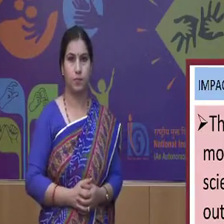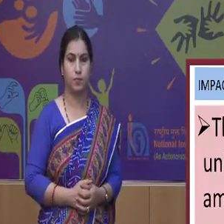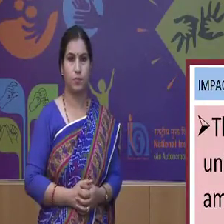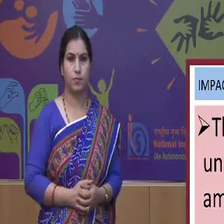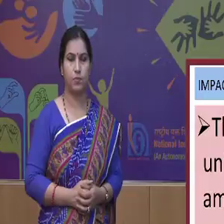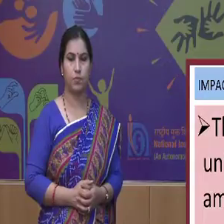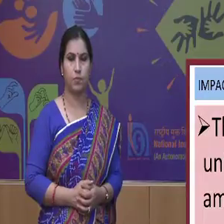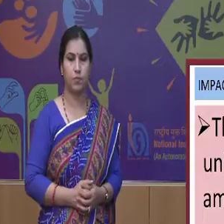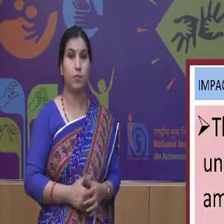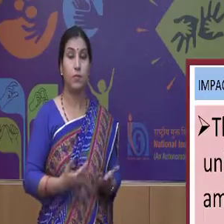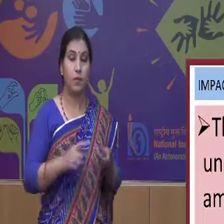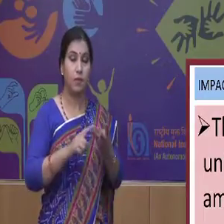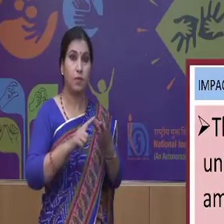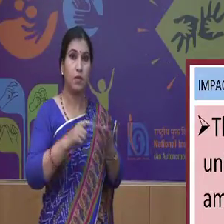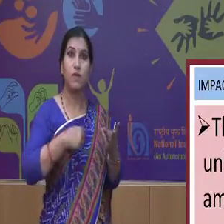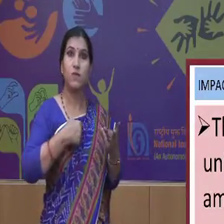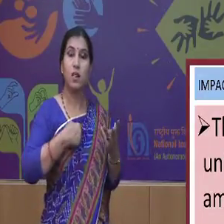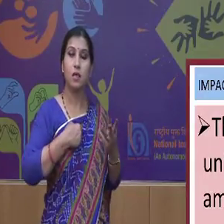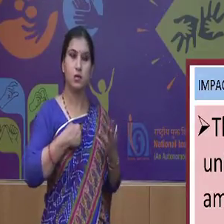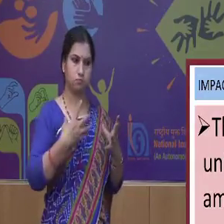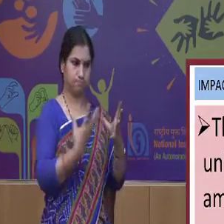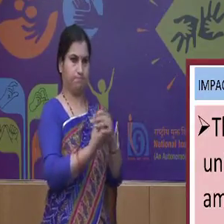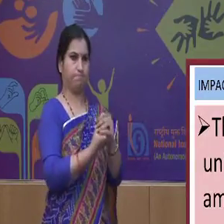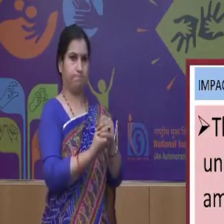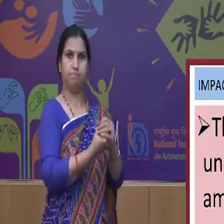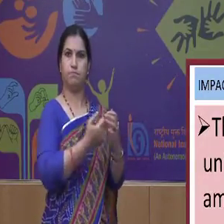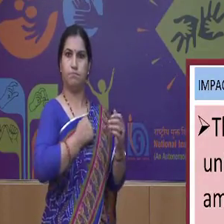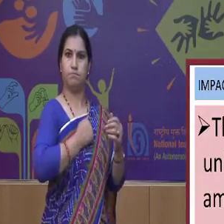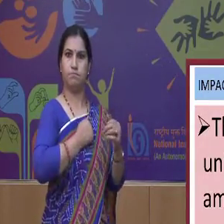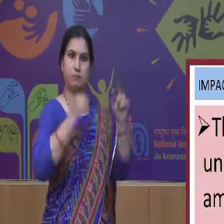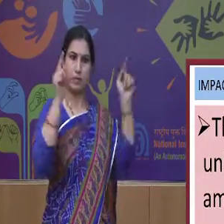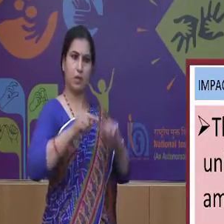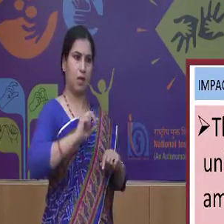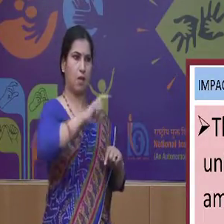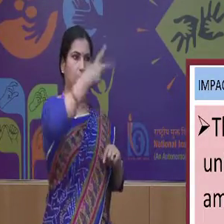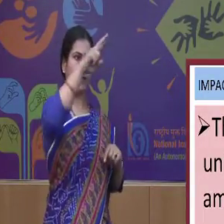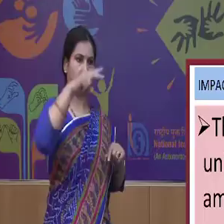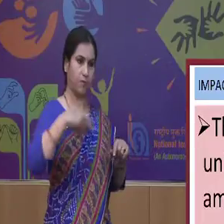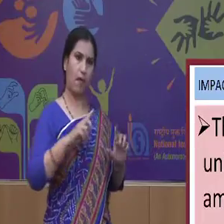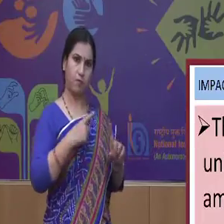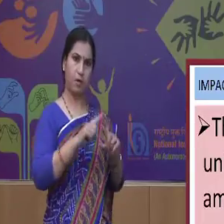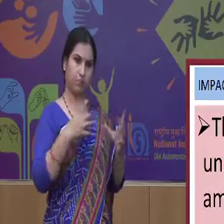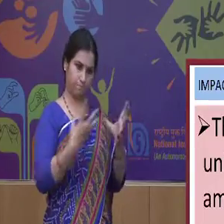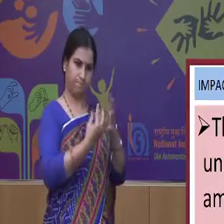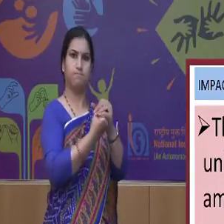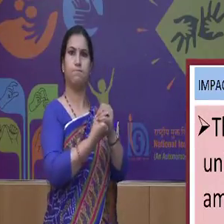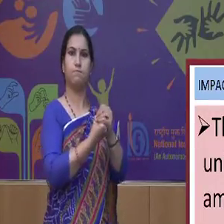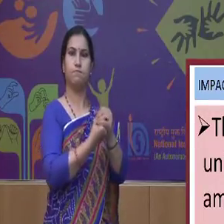The feeling of unity was born among people, and this led to the beginning of the freedom